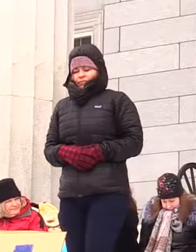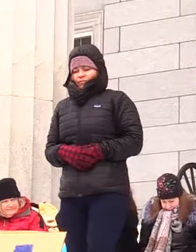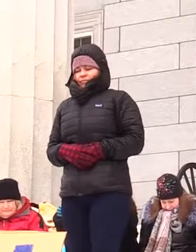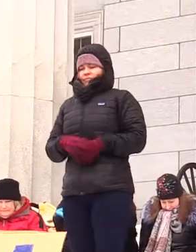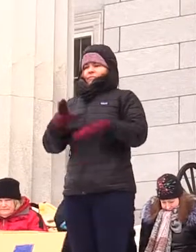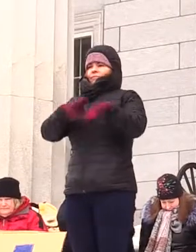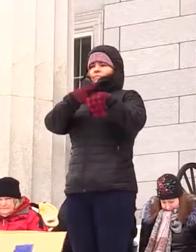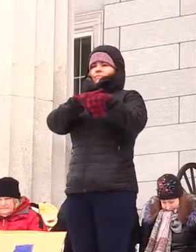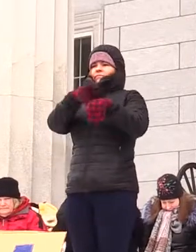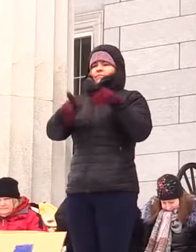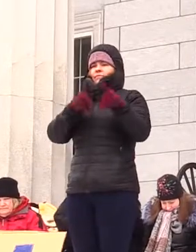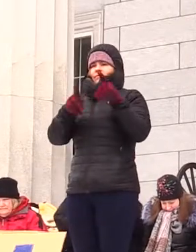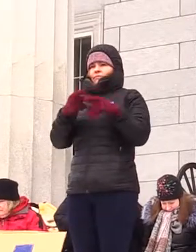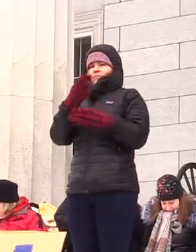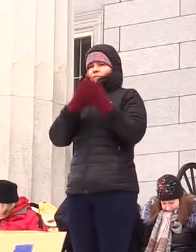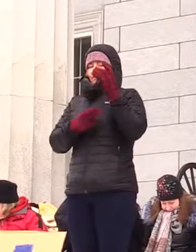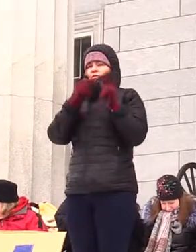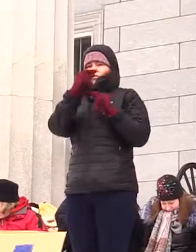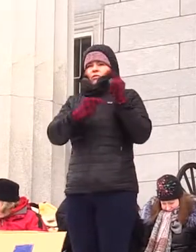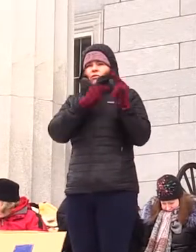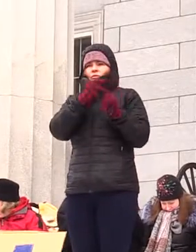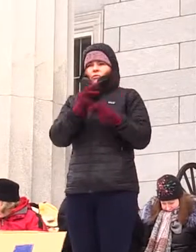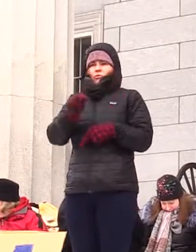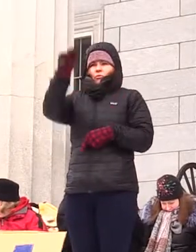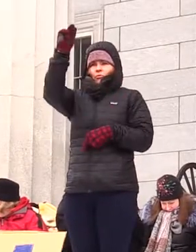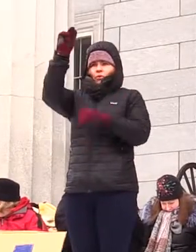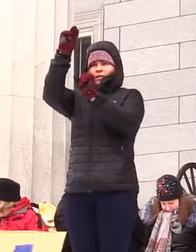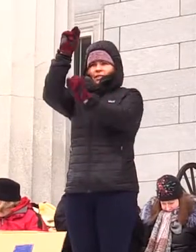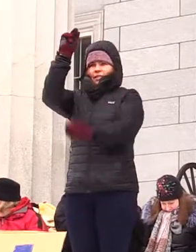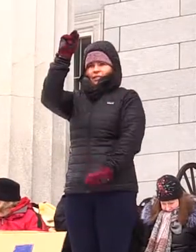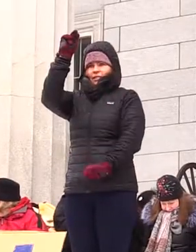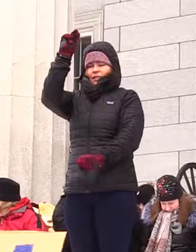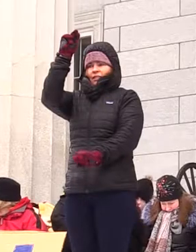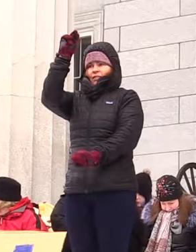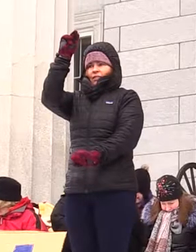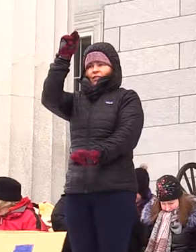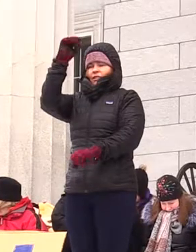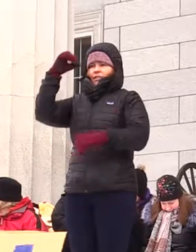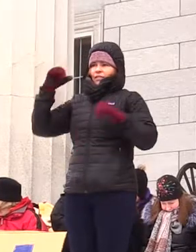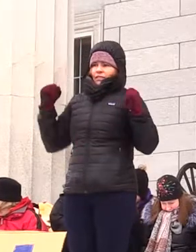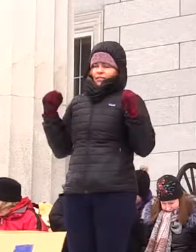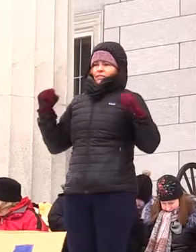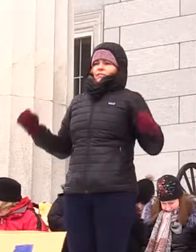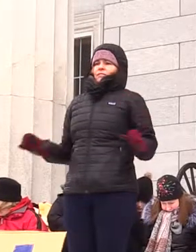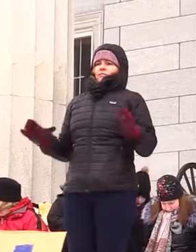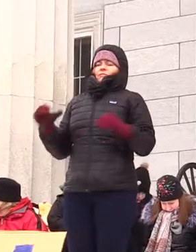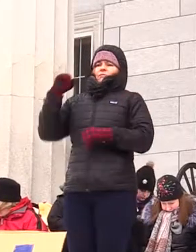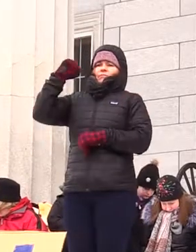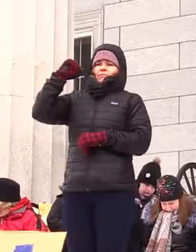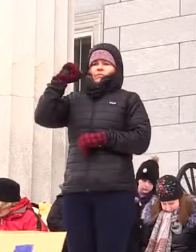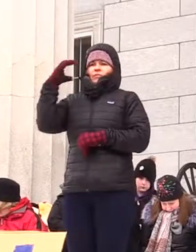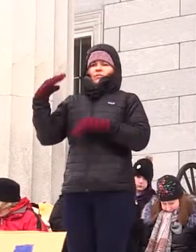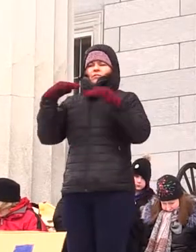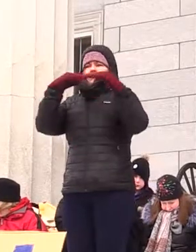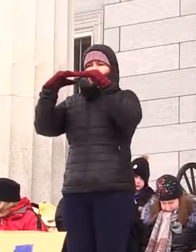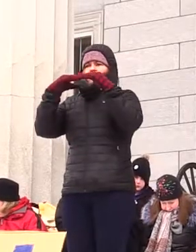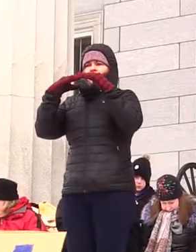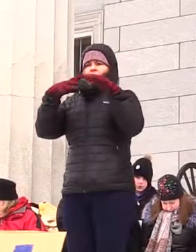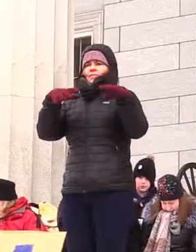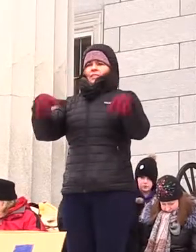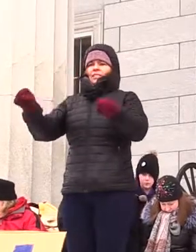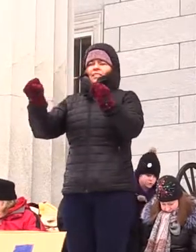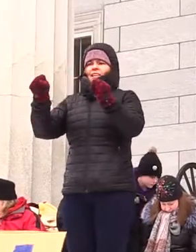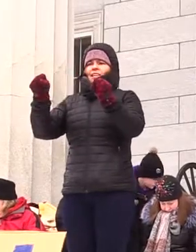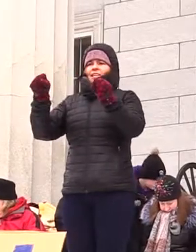Indigenous people, both in the global north and the global south, have been fighting for environmental justice and land sovereignty